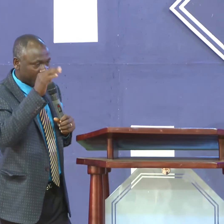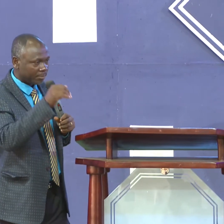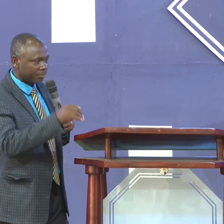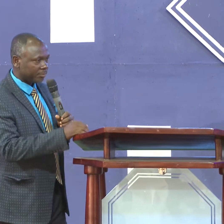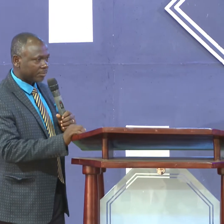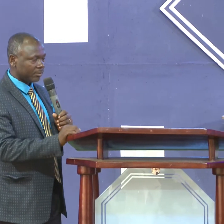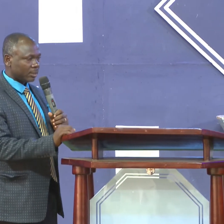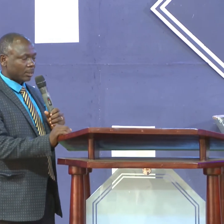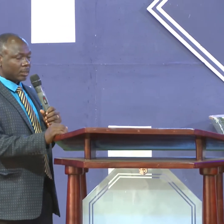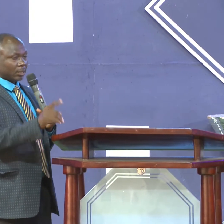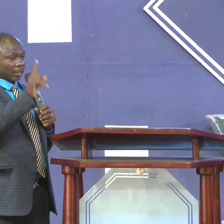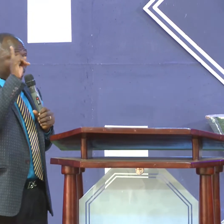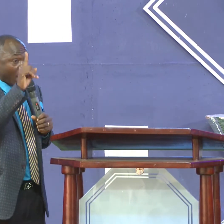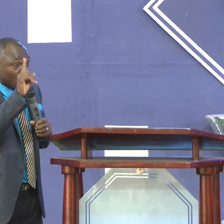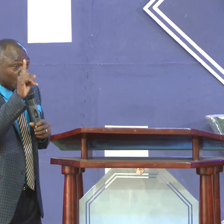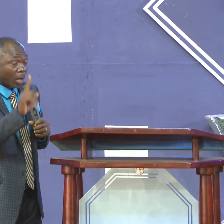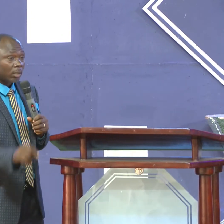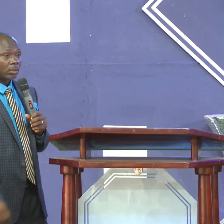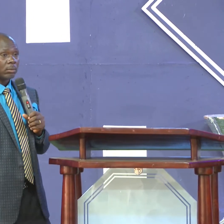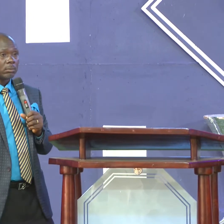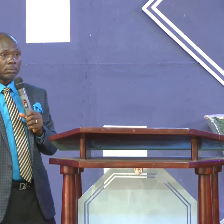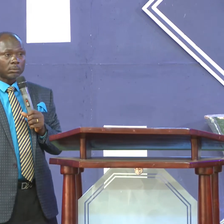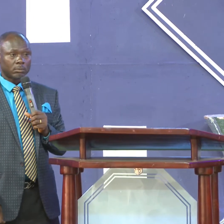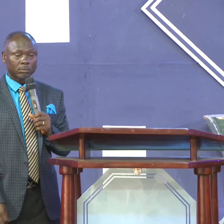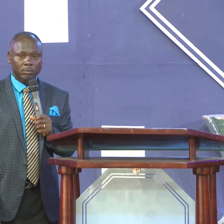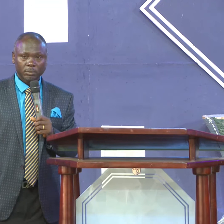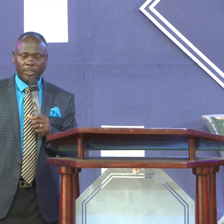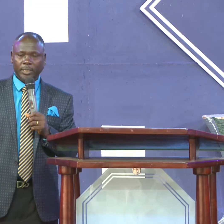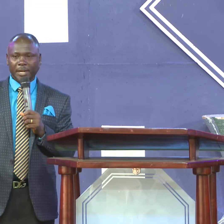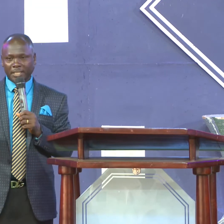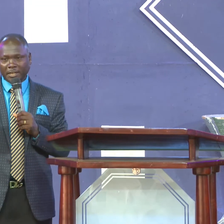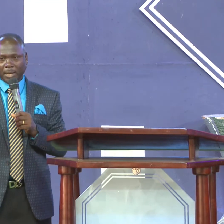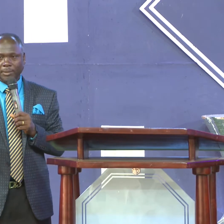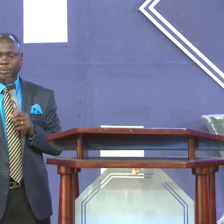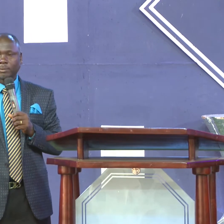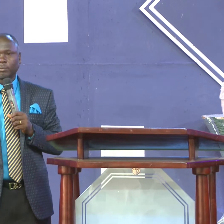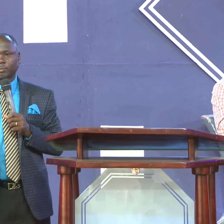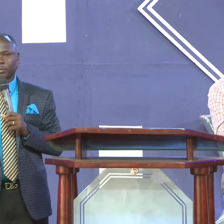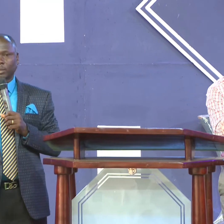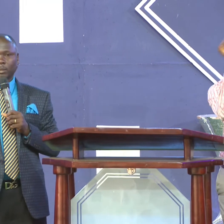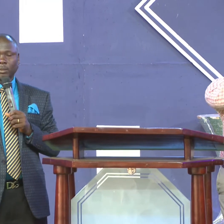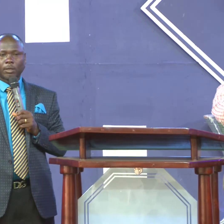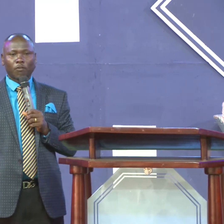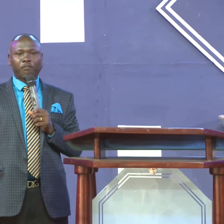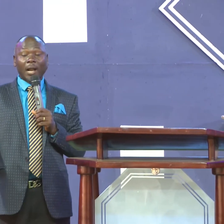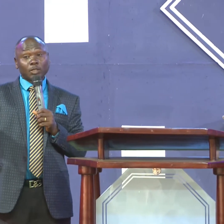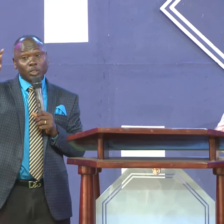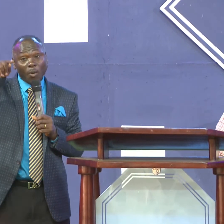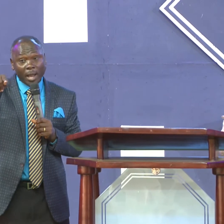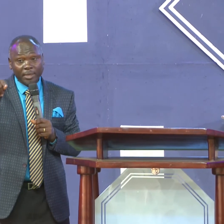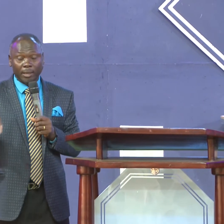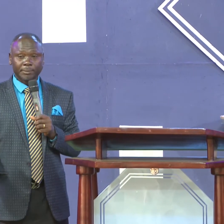And even added 3 more years. Nga tawanguddwa. When he was not overcome. Ye nannyini maanyi. He is the owner of the power.